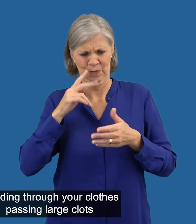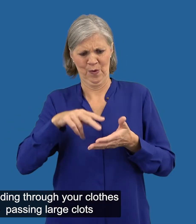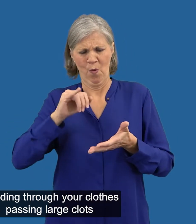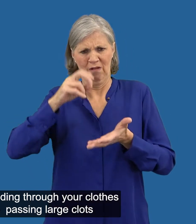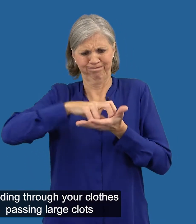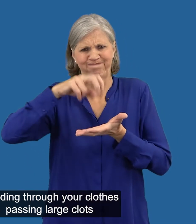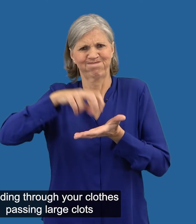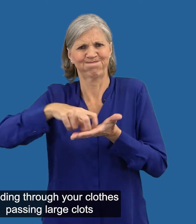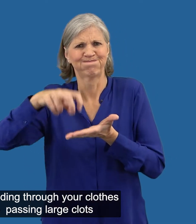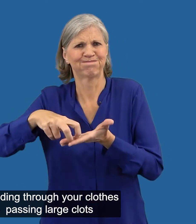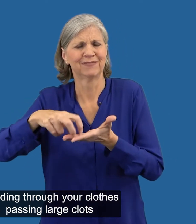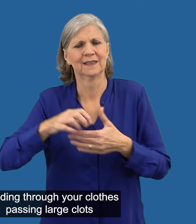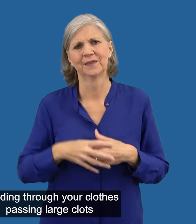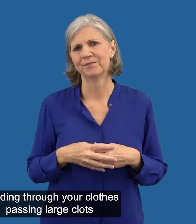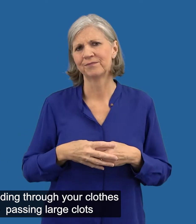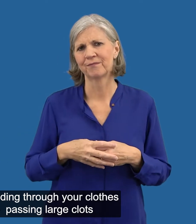passing large clots,